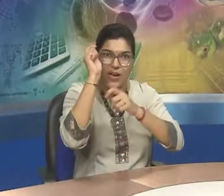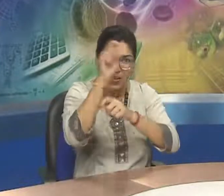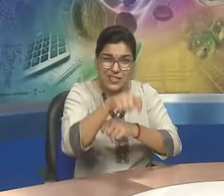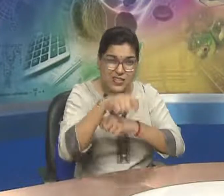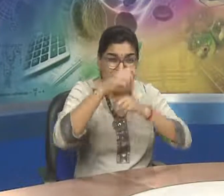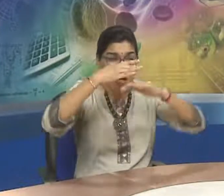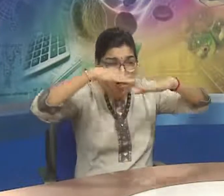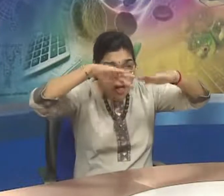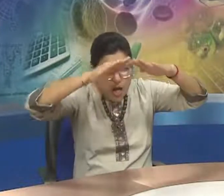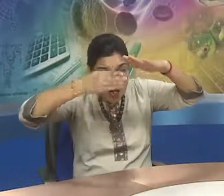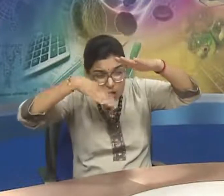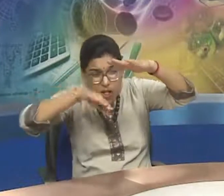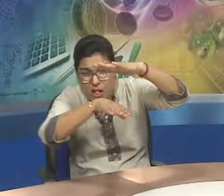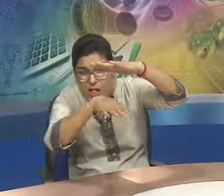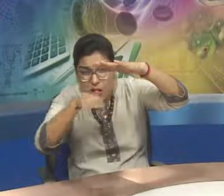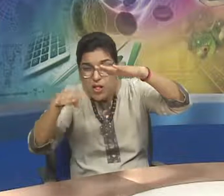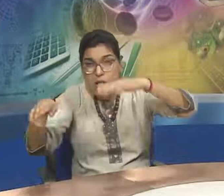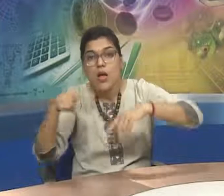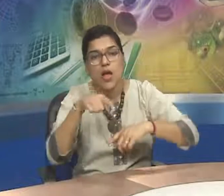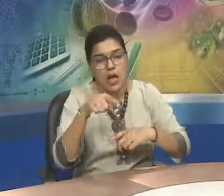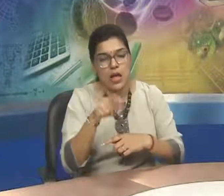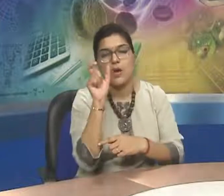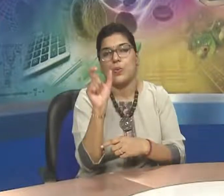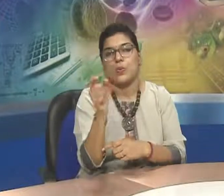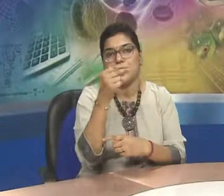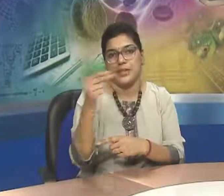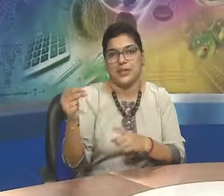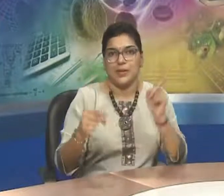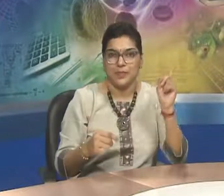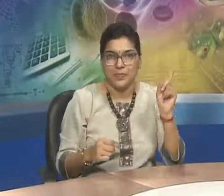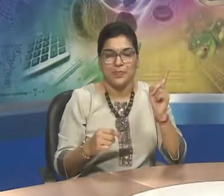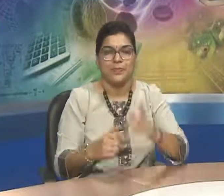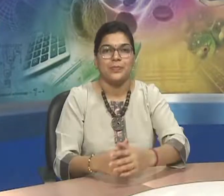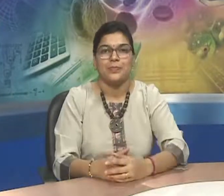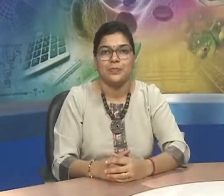mine. It is a place where coals are found.